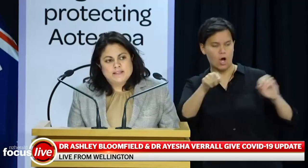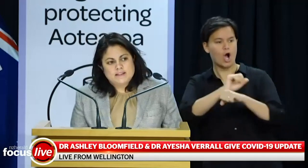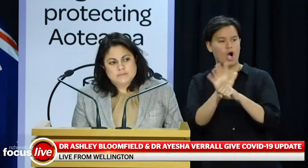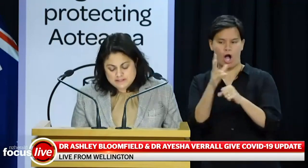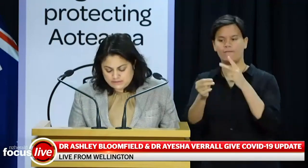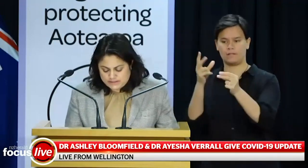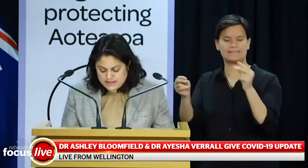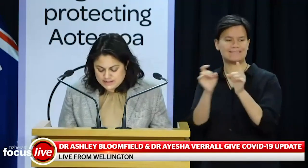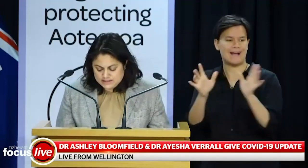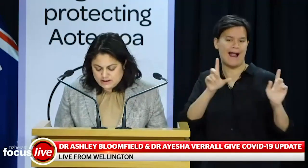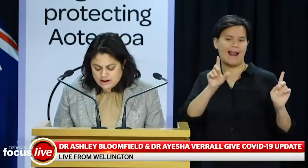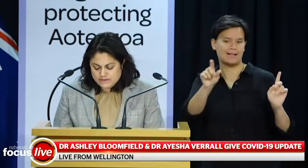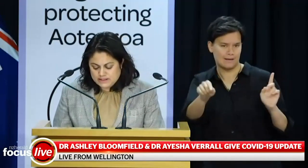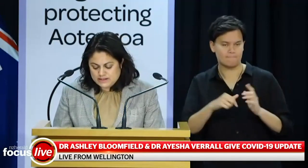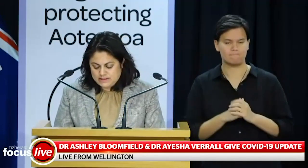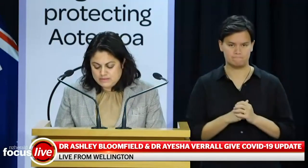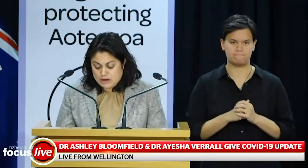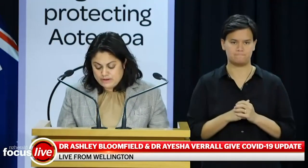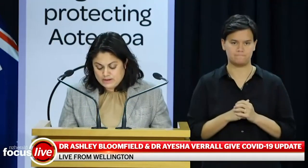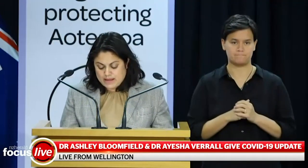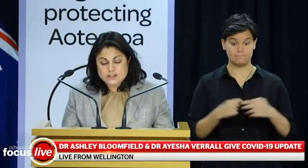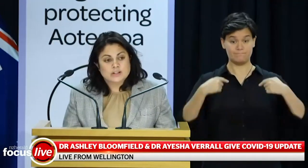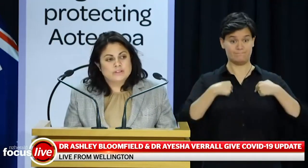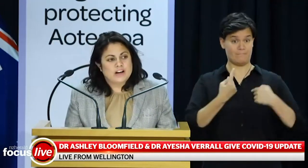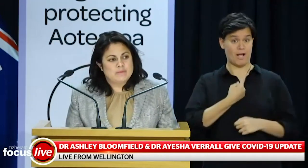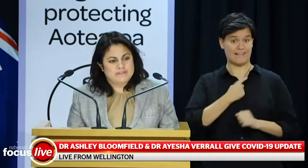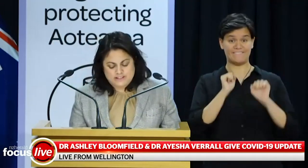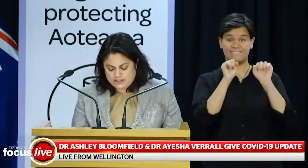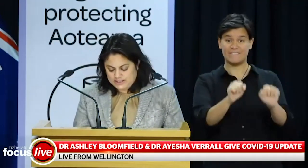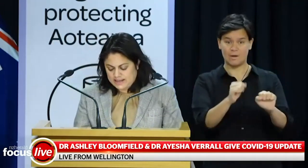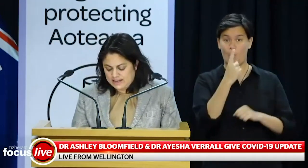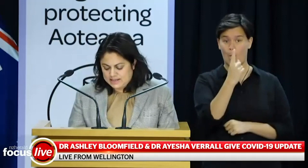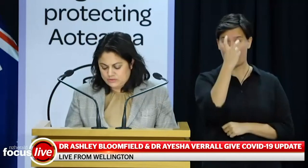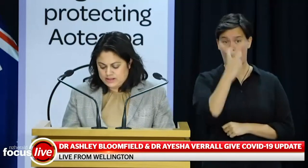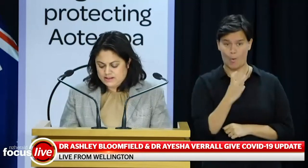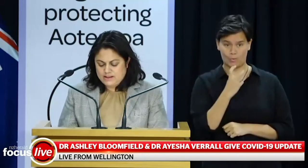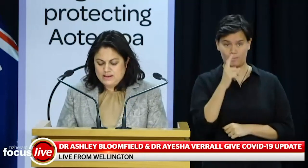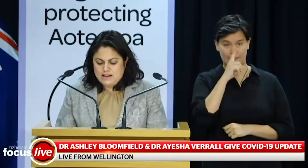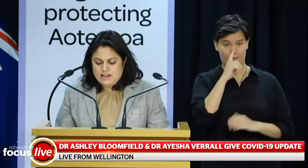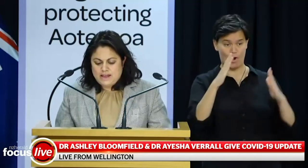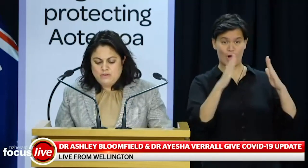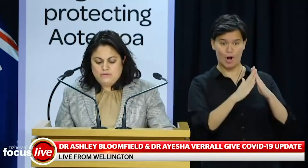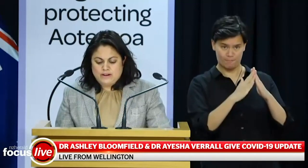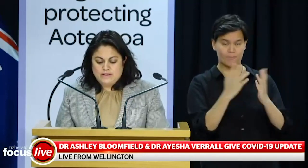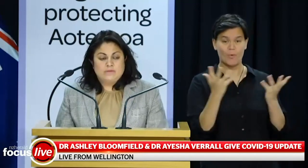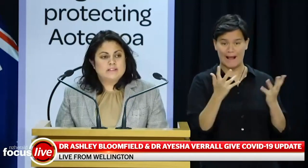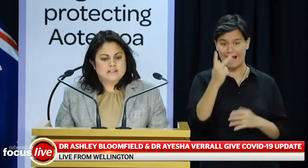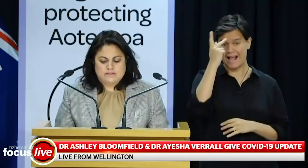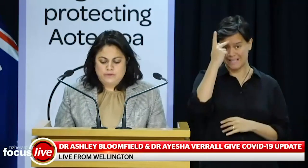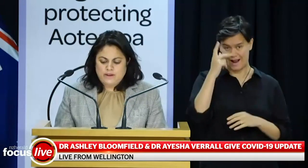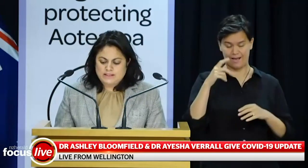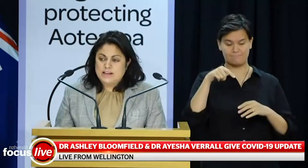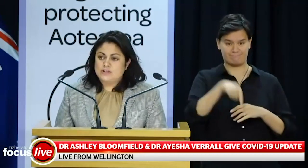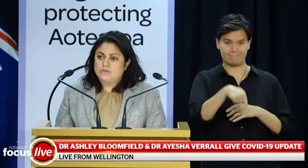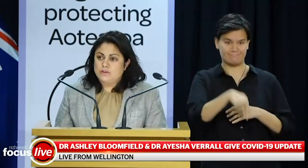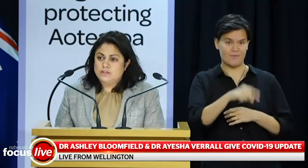In my capacity as Minister for Seniors, I visited the Malvina Major Retirement Village in Kandala last week. They are offering their residents